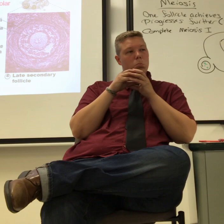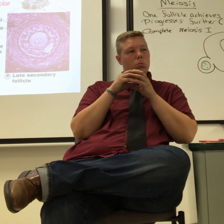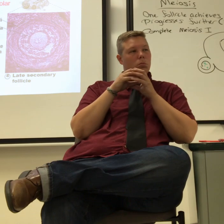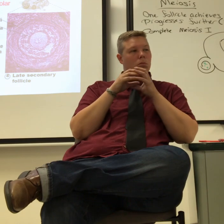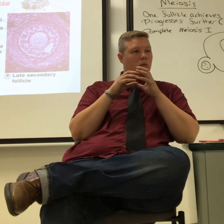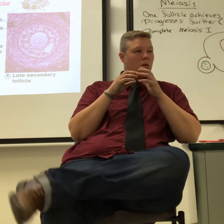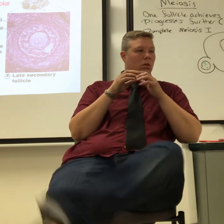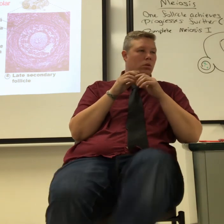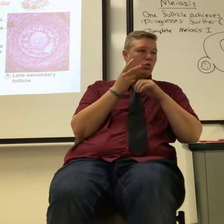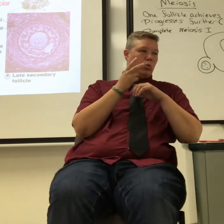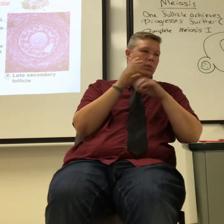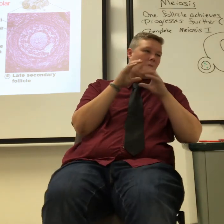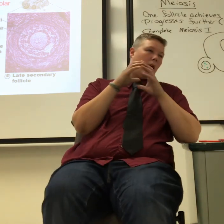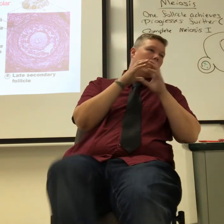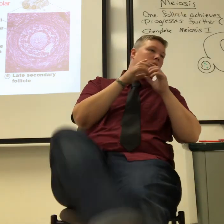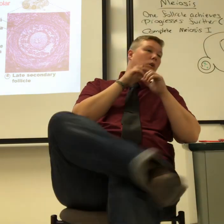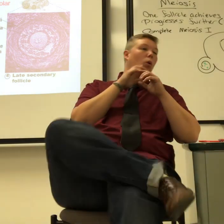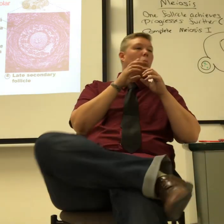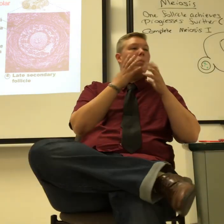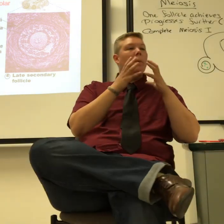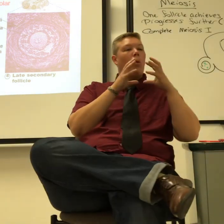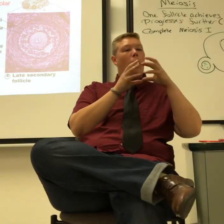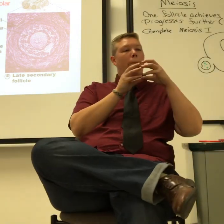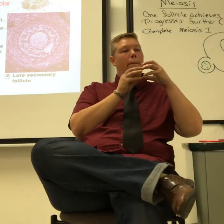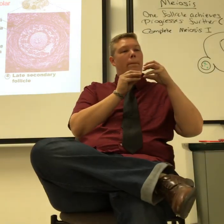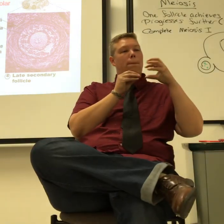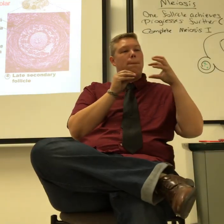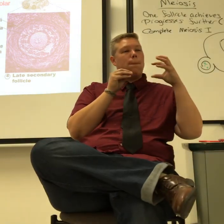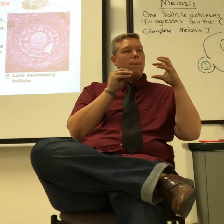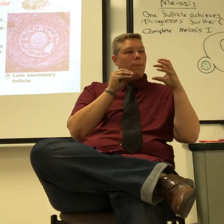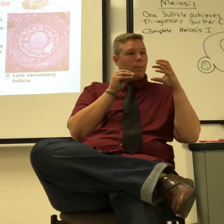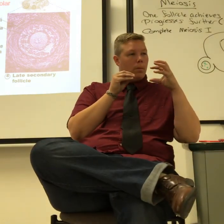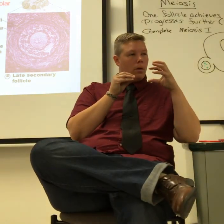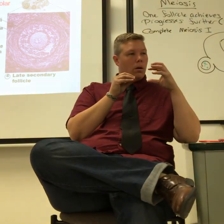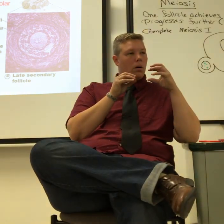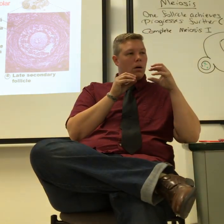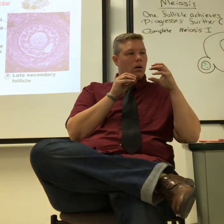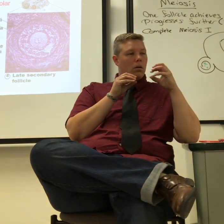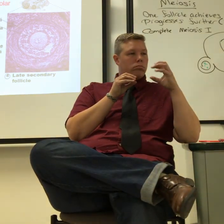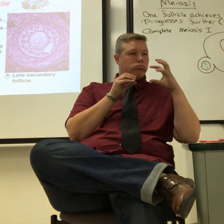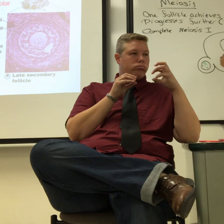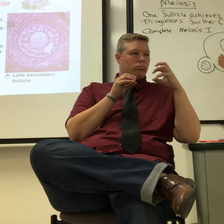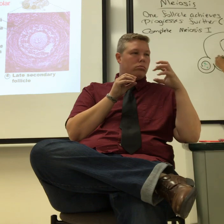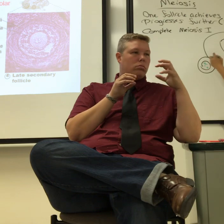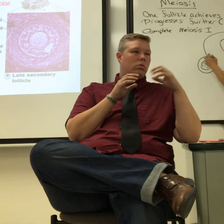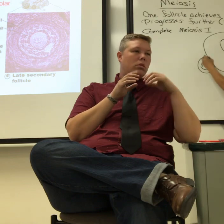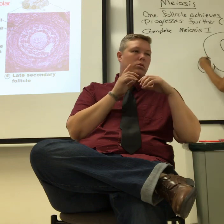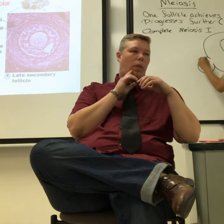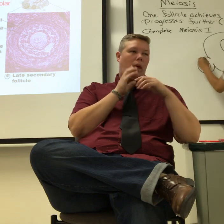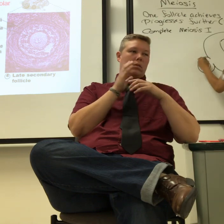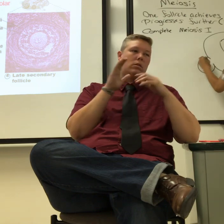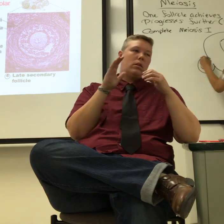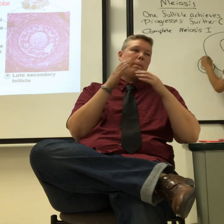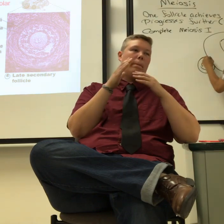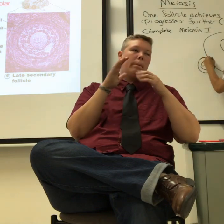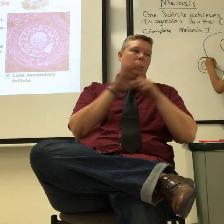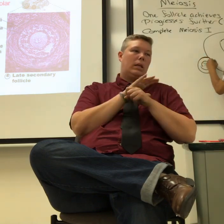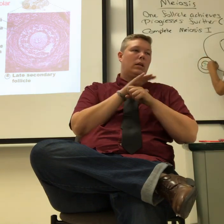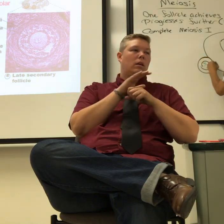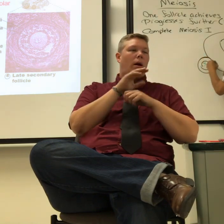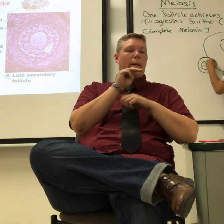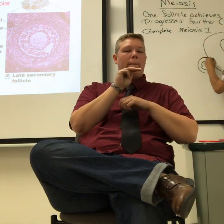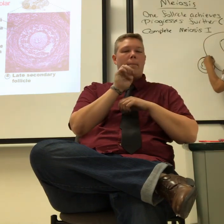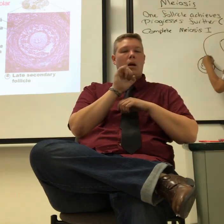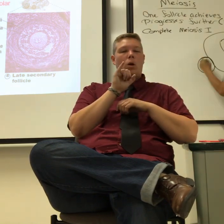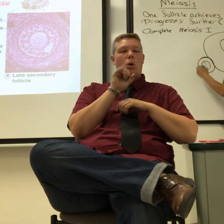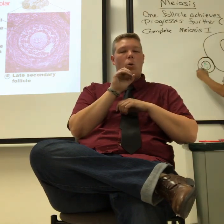pinches off. You complete meiosis 1. So you just completely